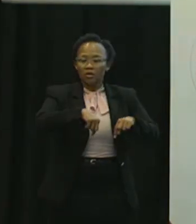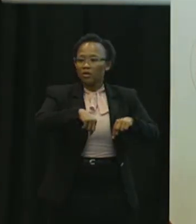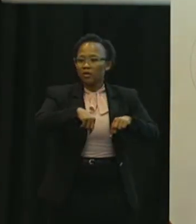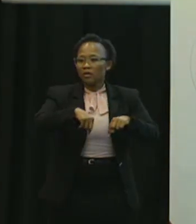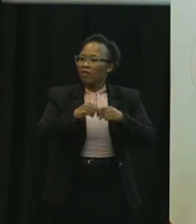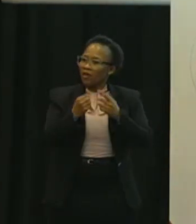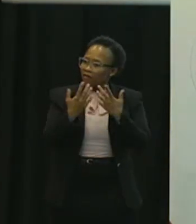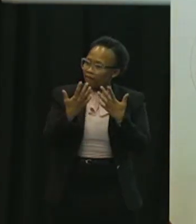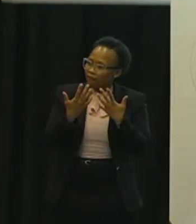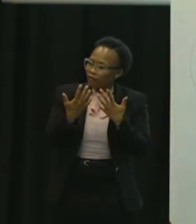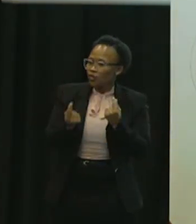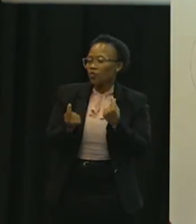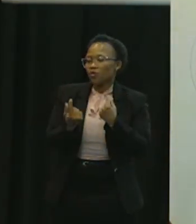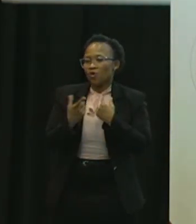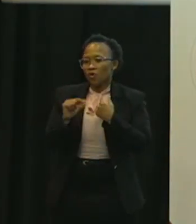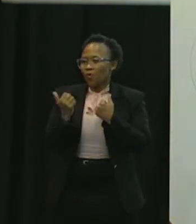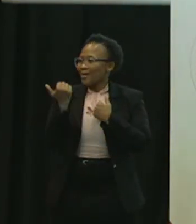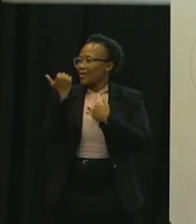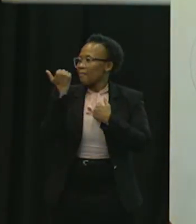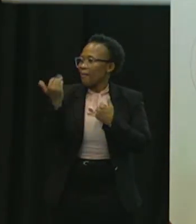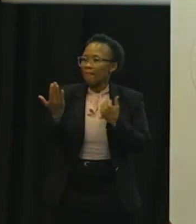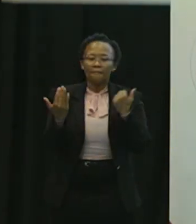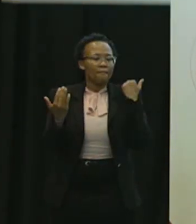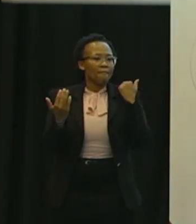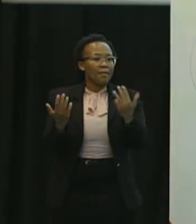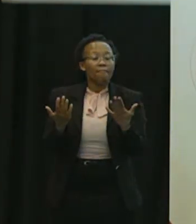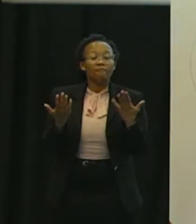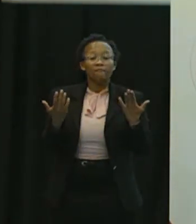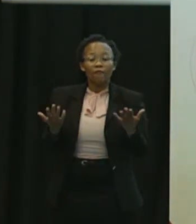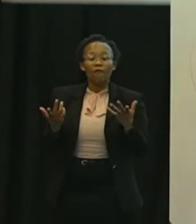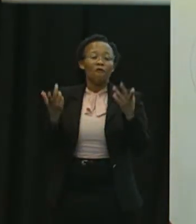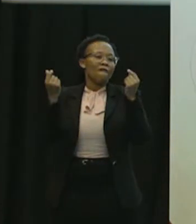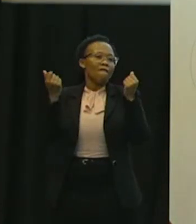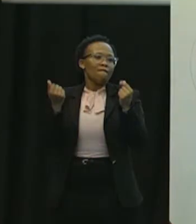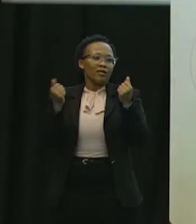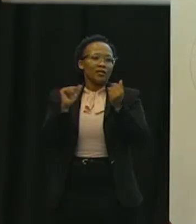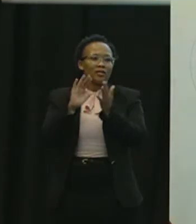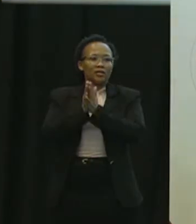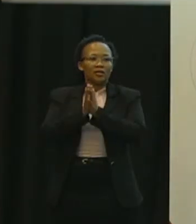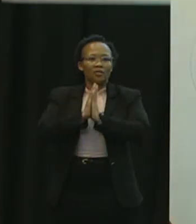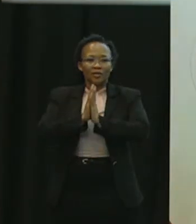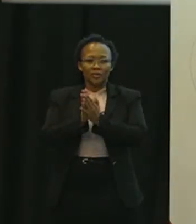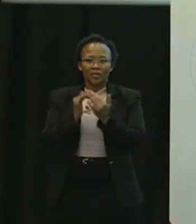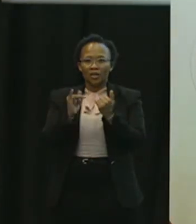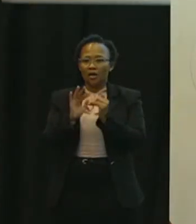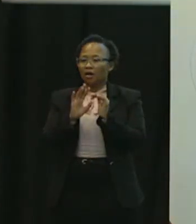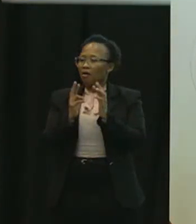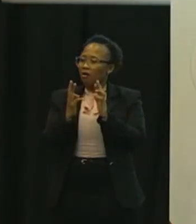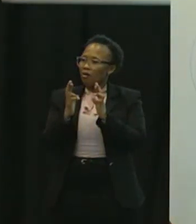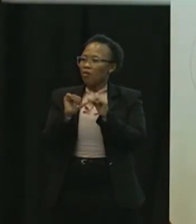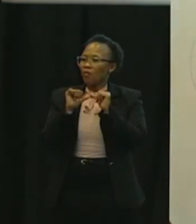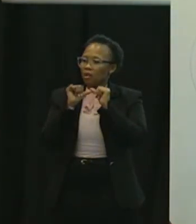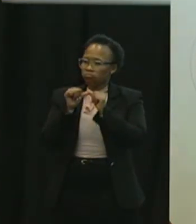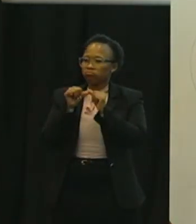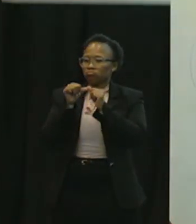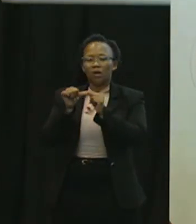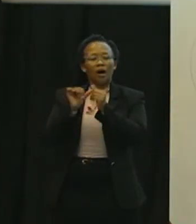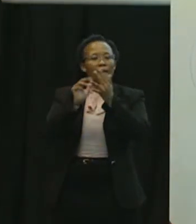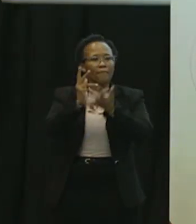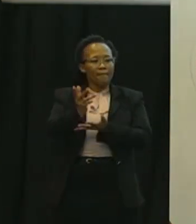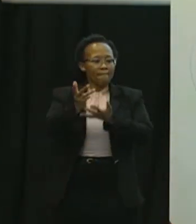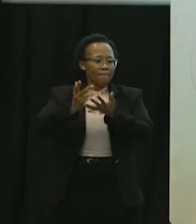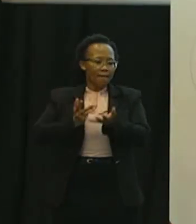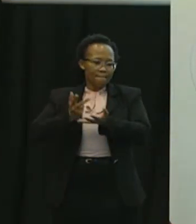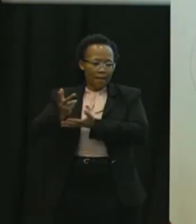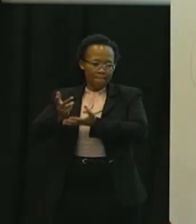the just ended funding request. And we hope that you're going to continue really to engage and have an impactful